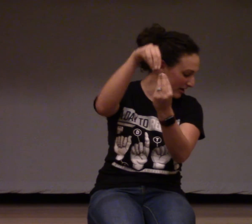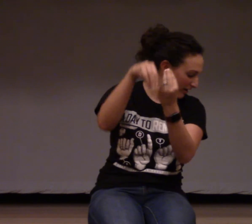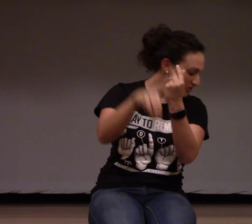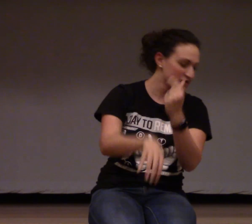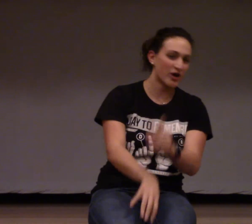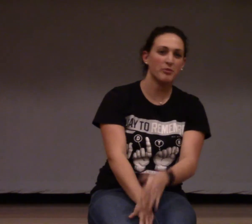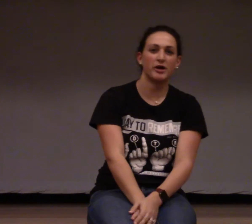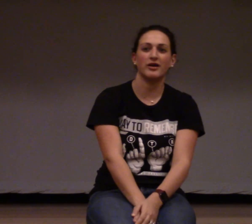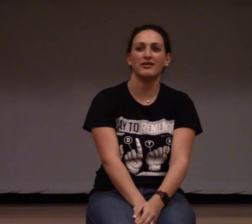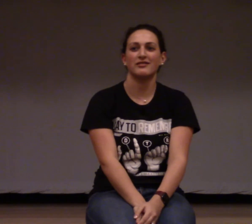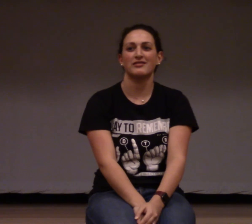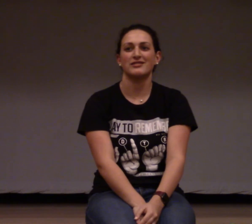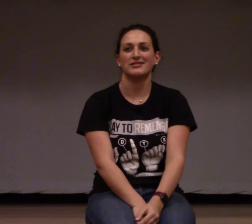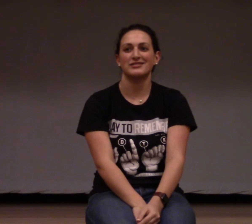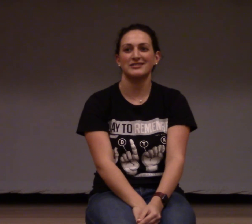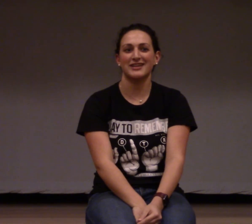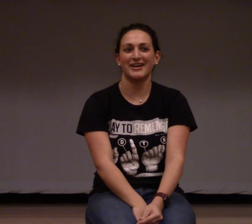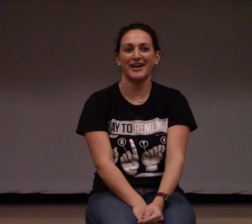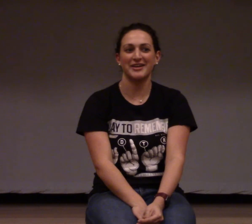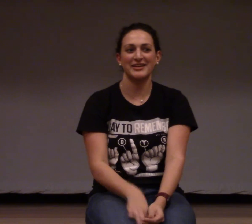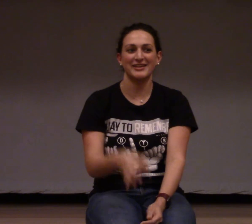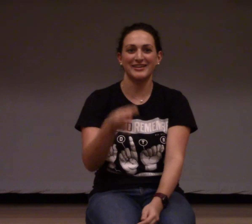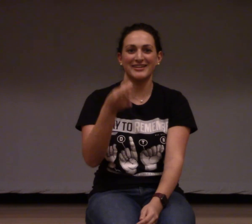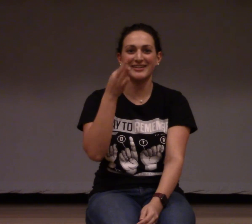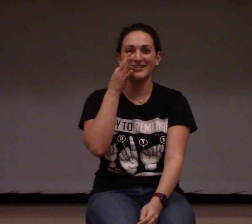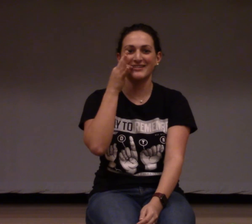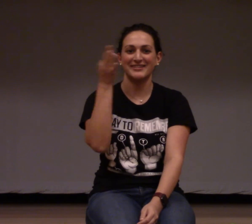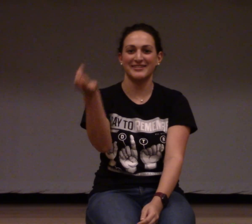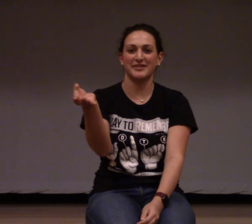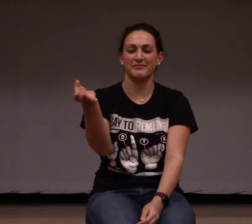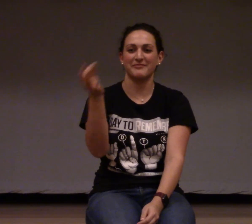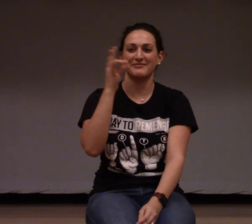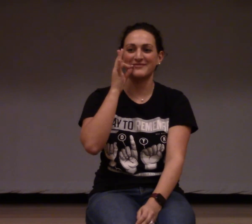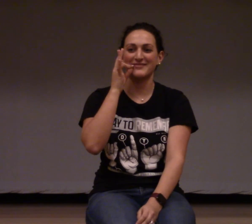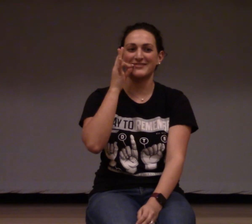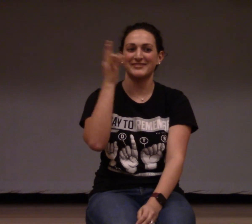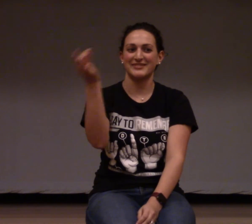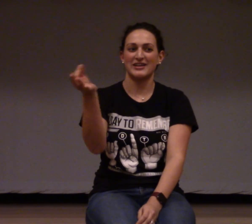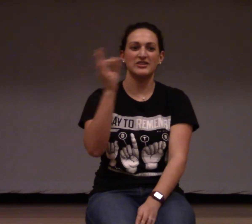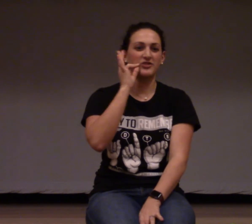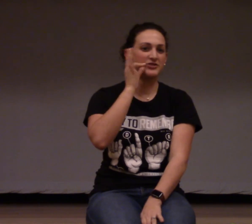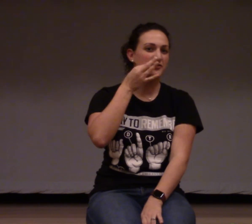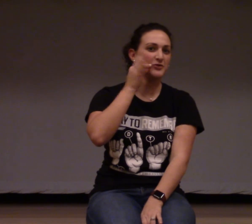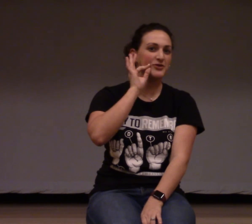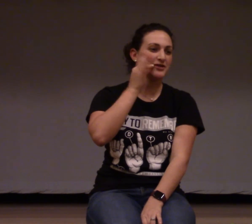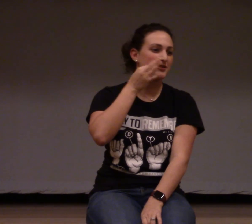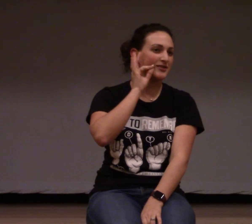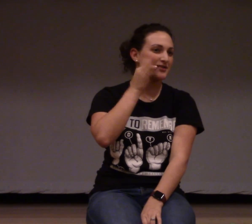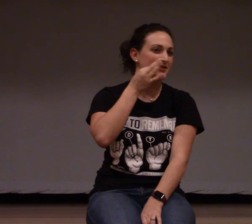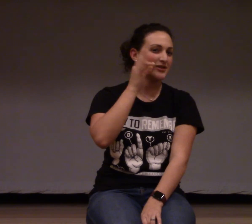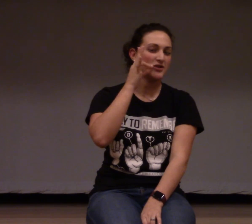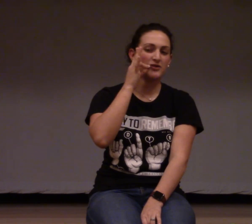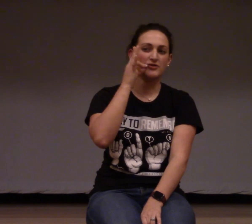Pear. Strawberry. It's kind of how you eat it. Yep. So there's fruit,